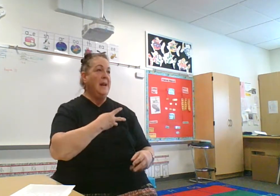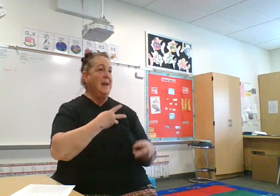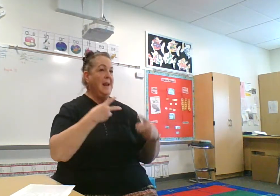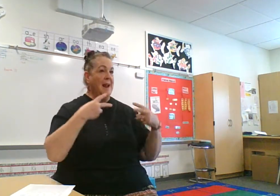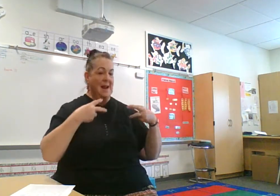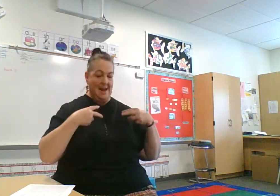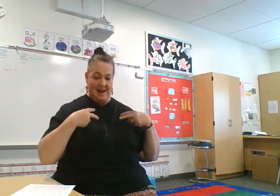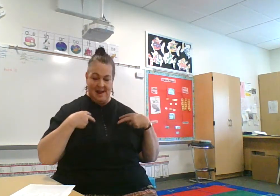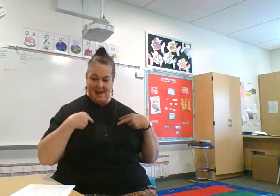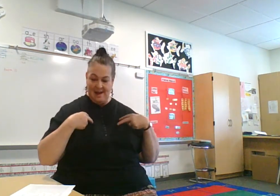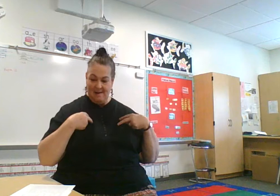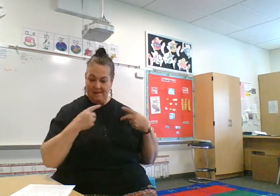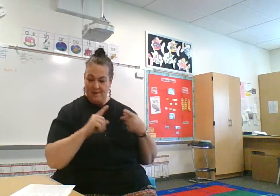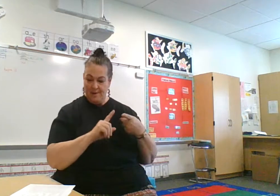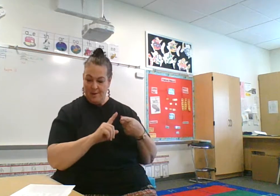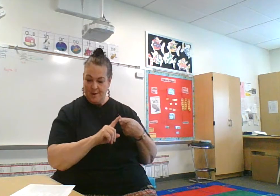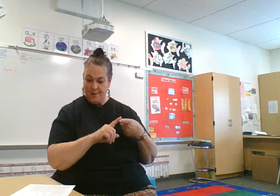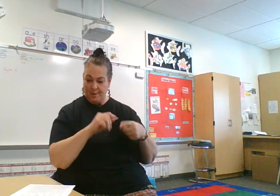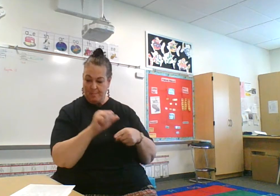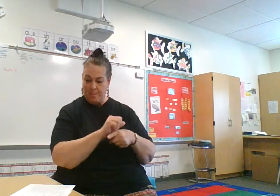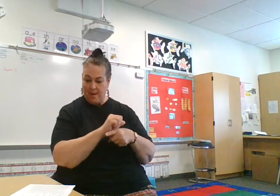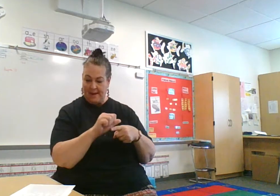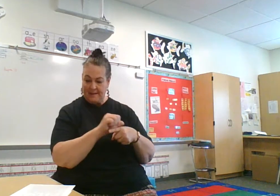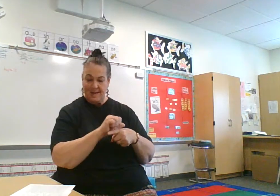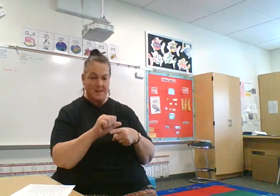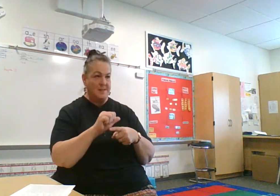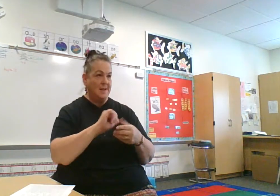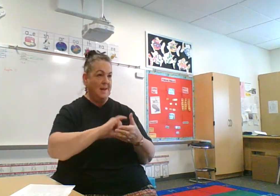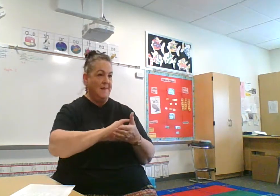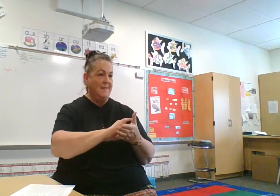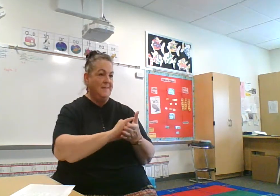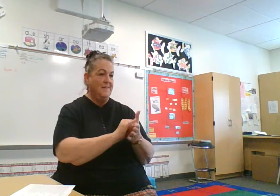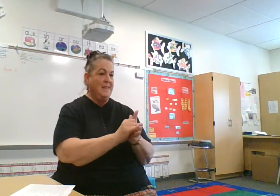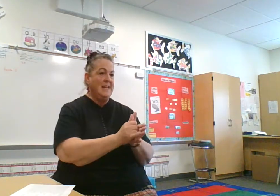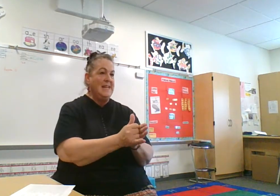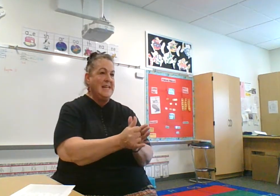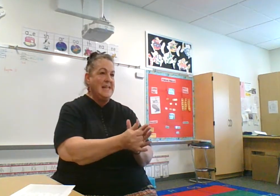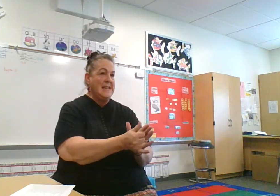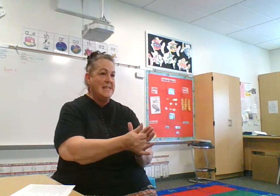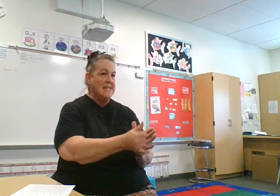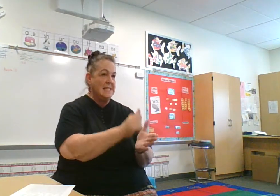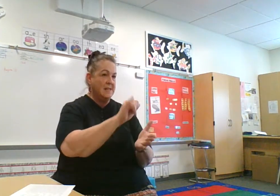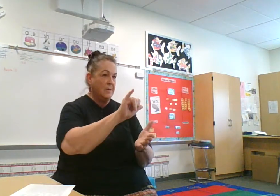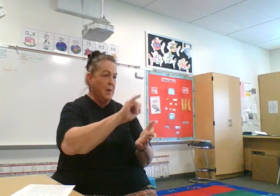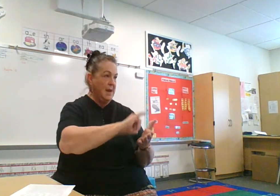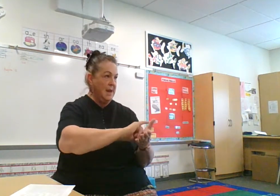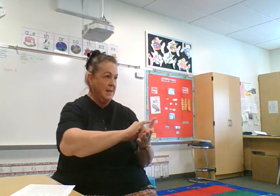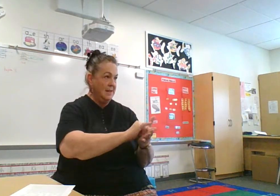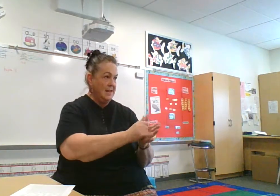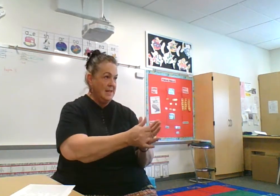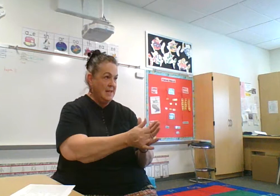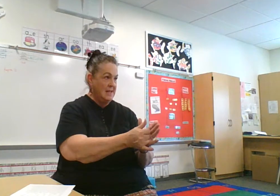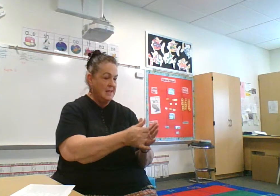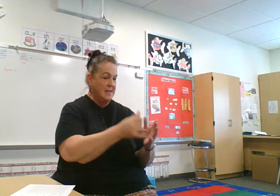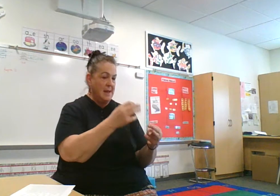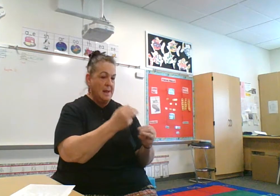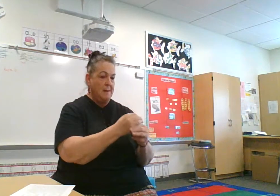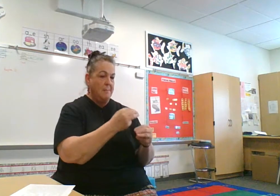We have to practice these, the Y, these